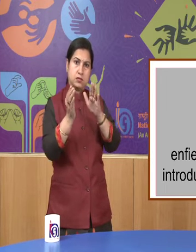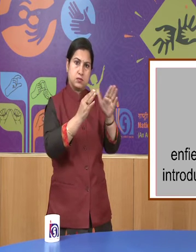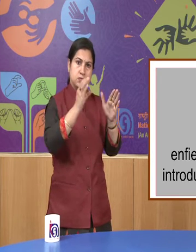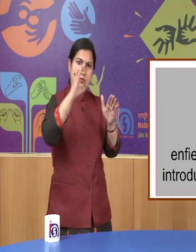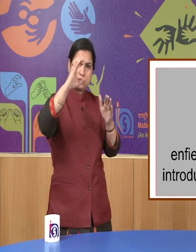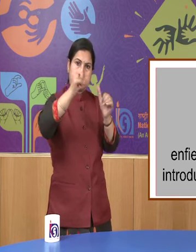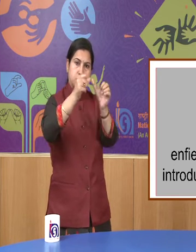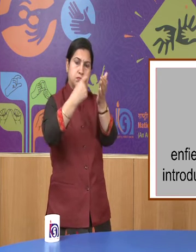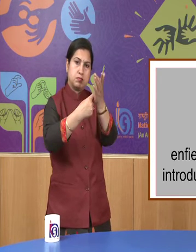word.